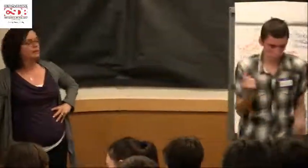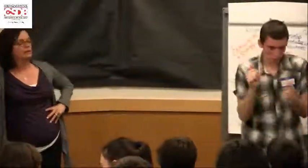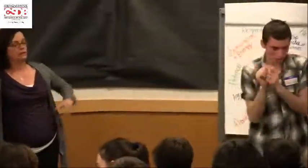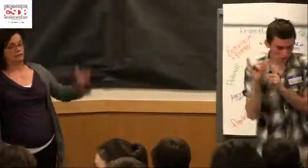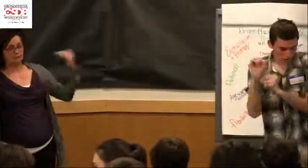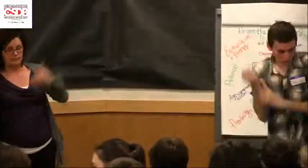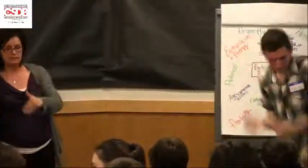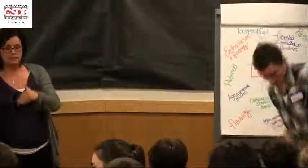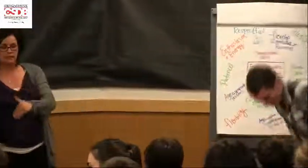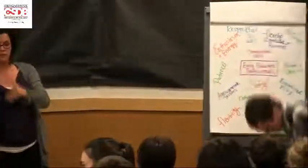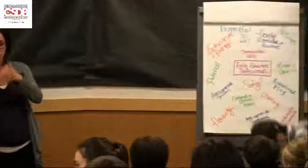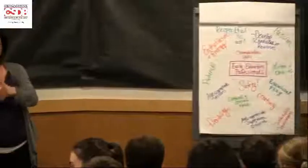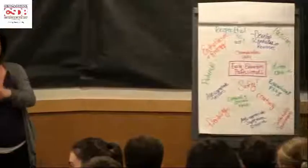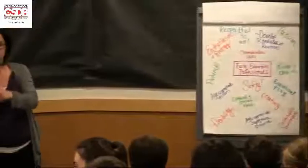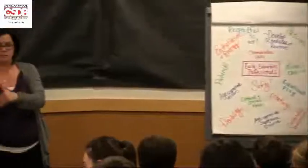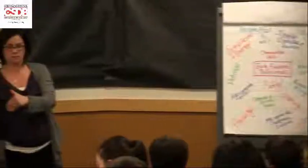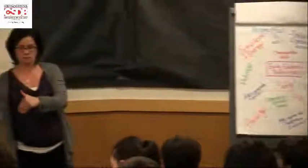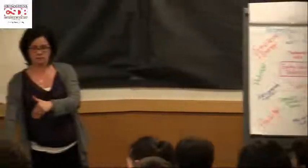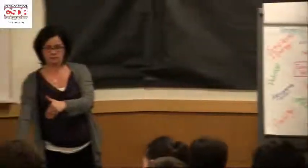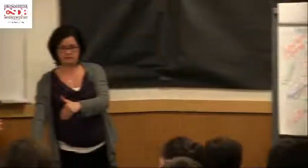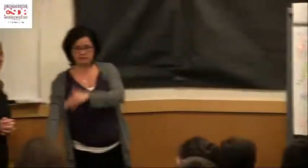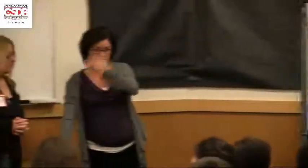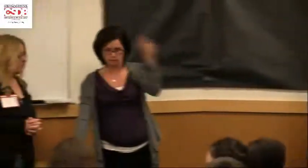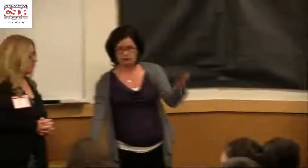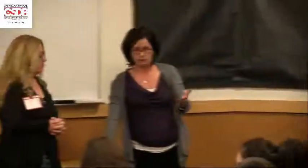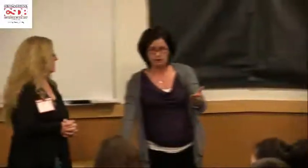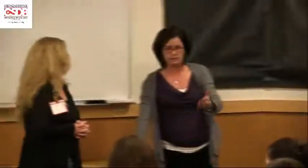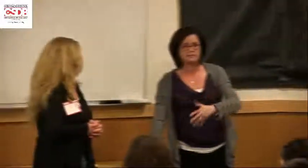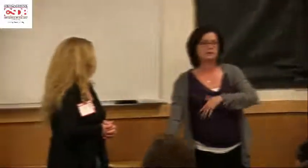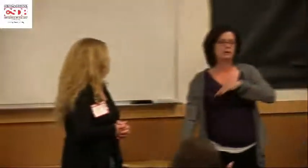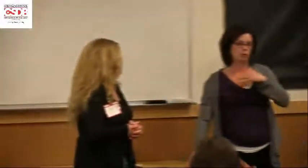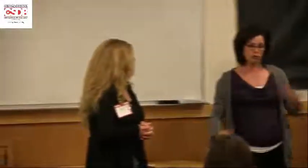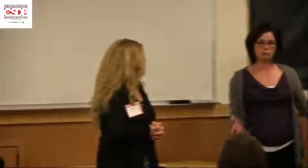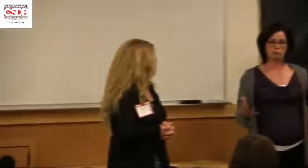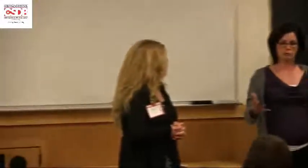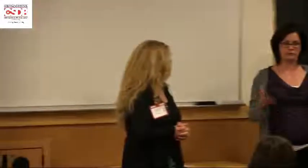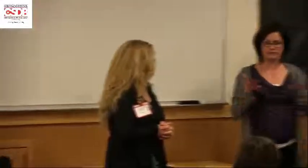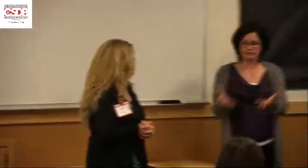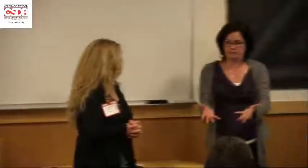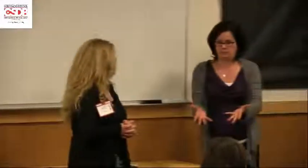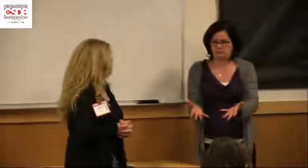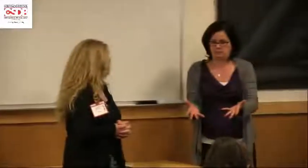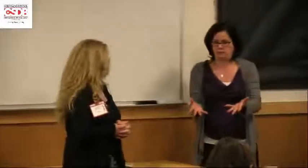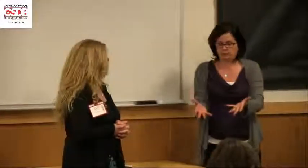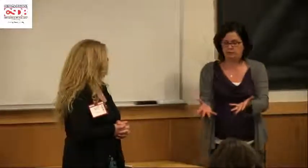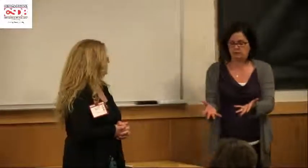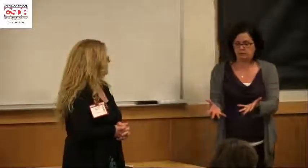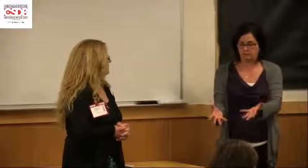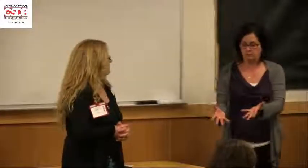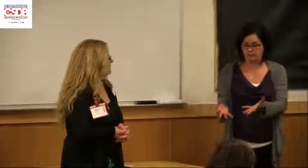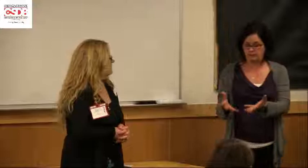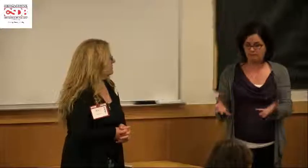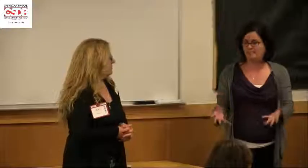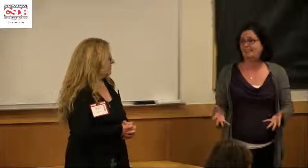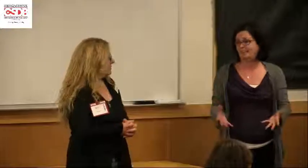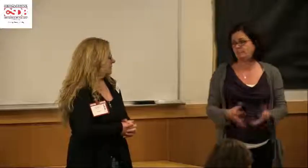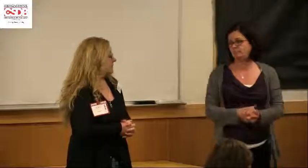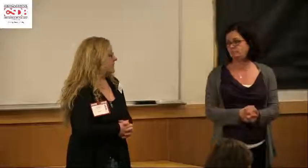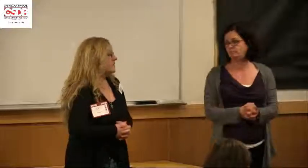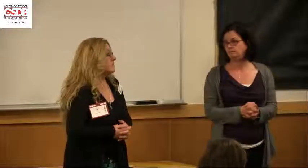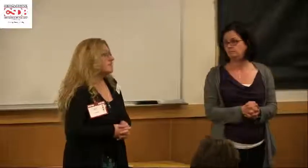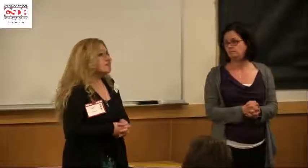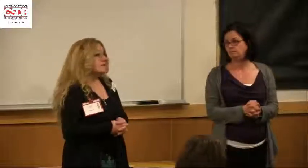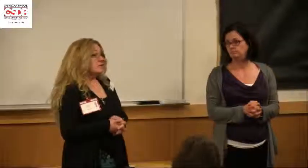they molest the client who has a disability, deaf or otherwise. What do you do about that? And the deaf person or the disabled person never says